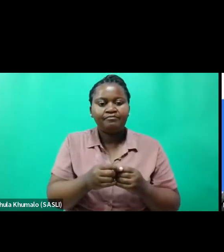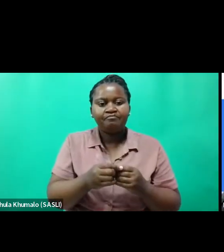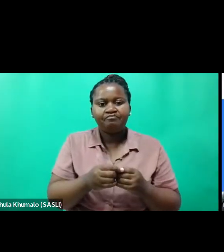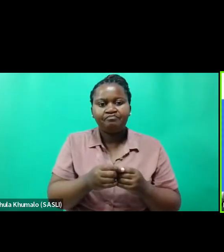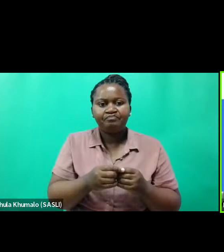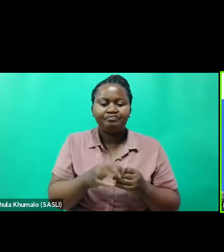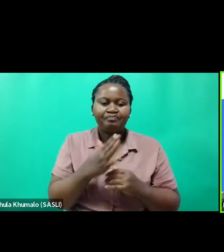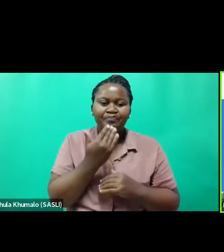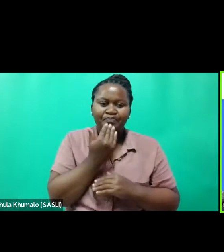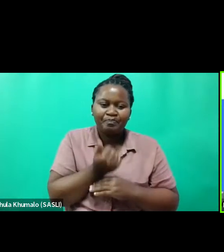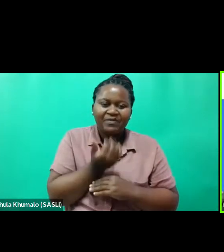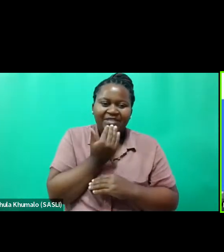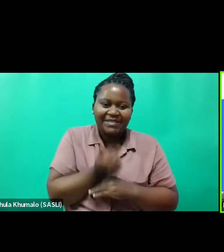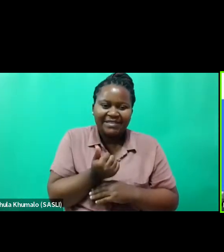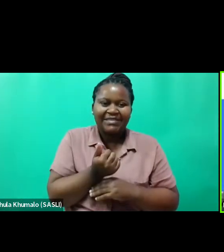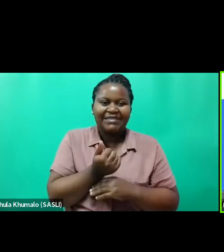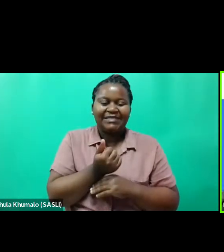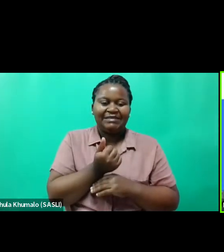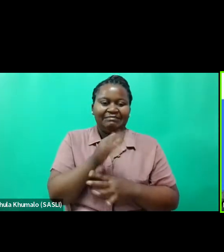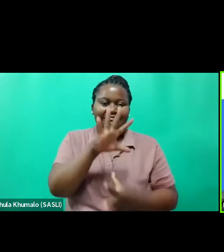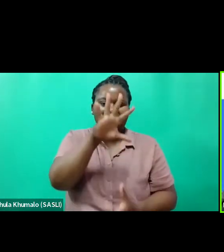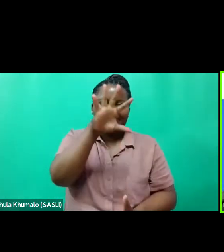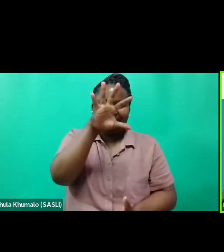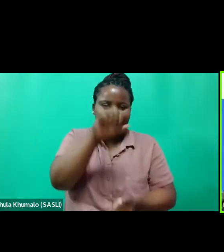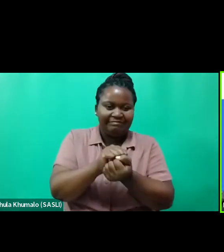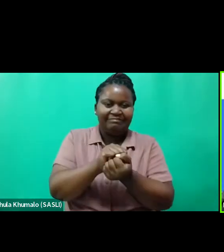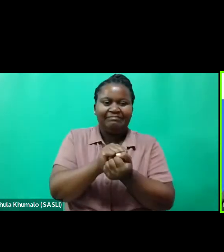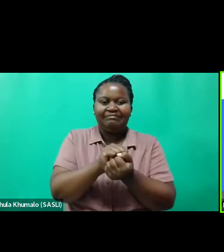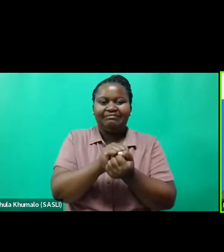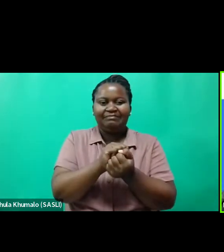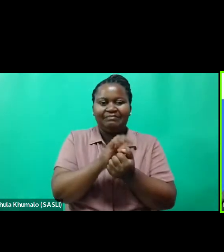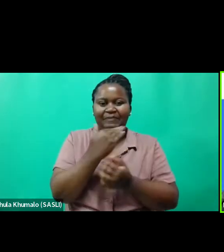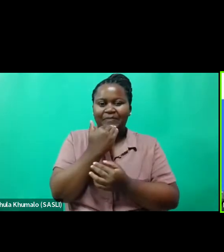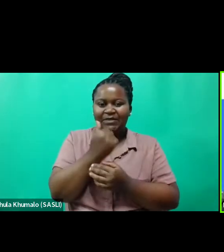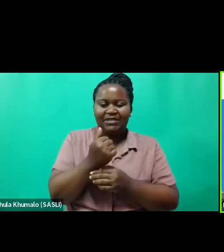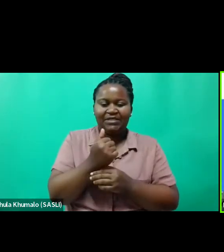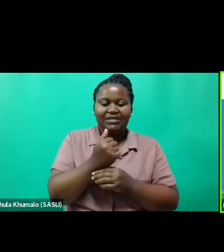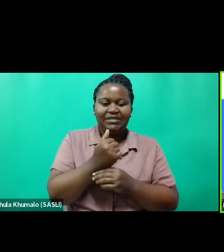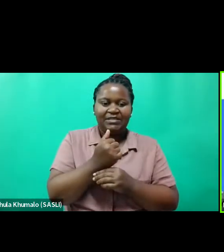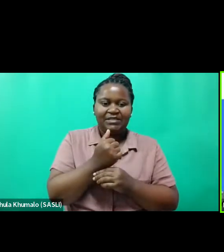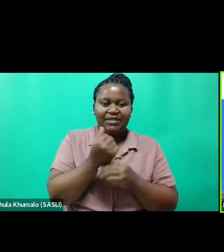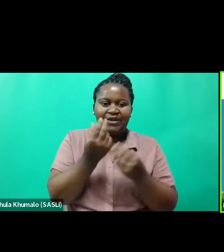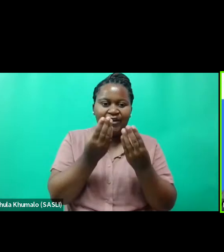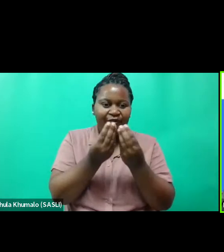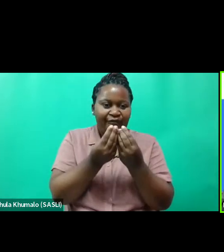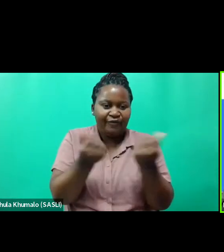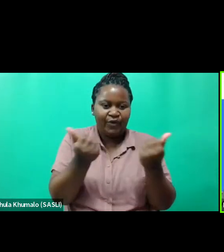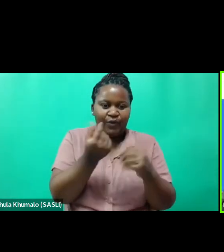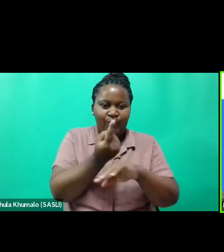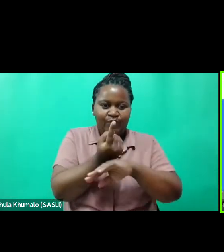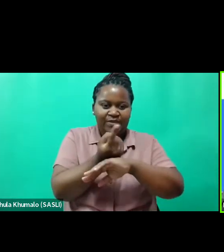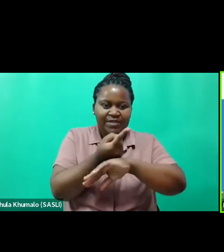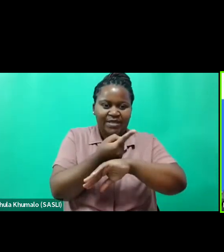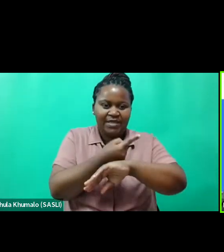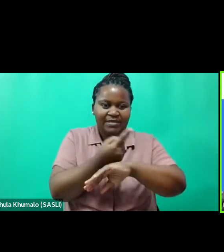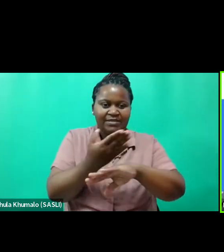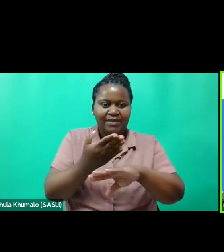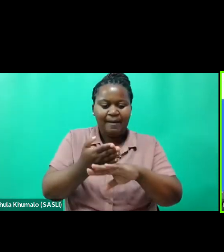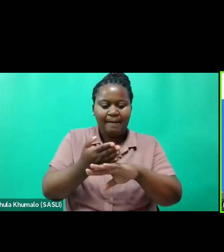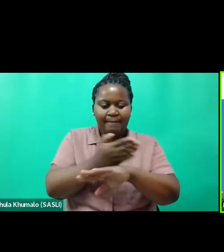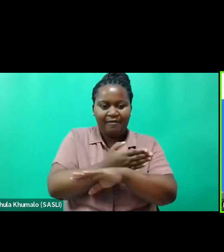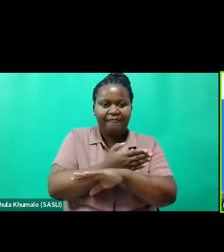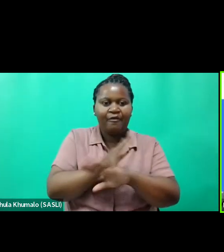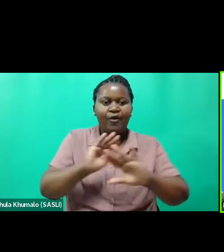please quickly wrap up just a few seconds before we